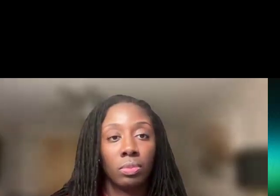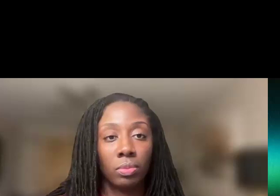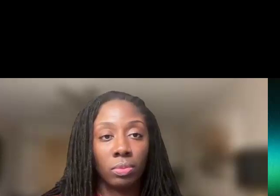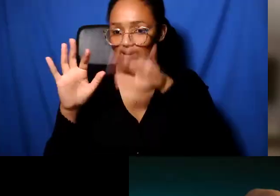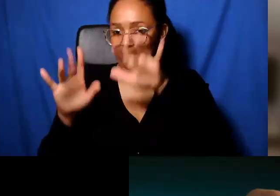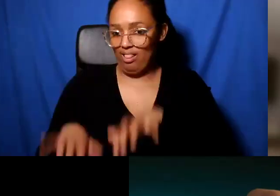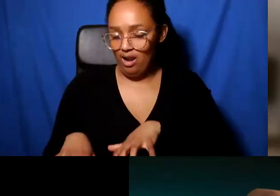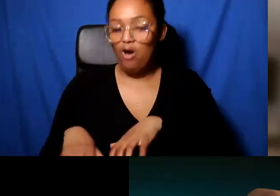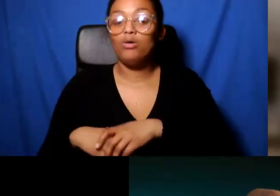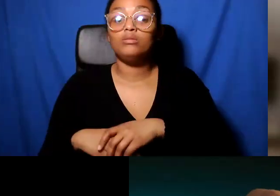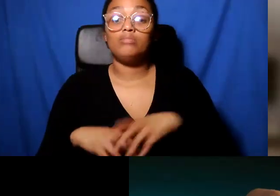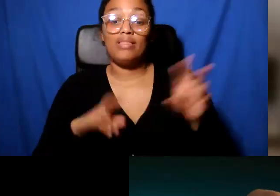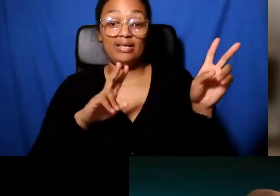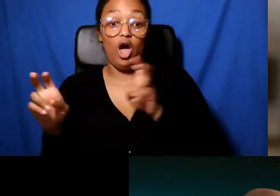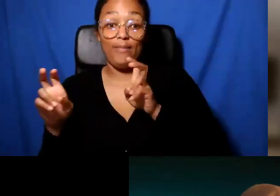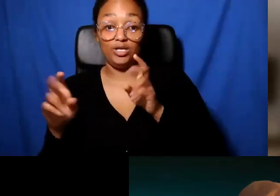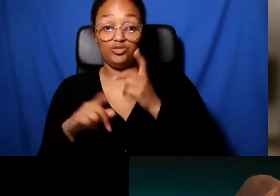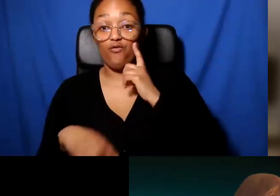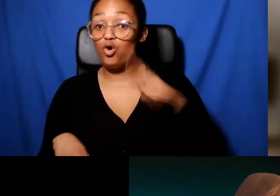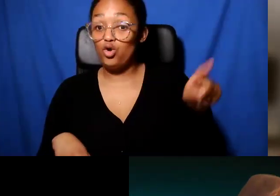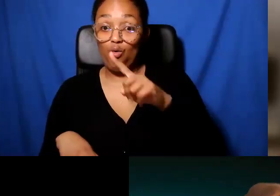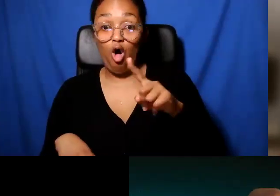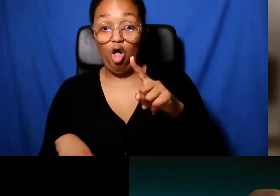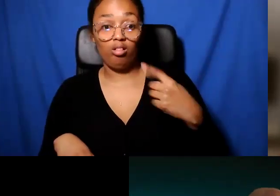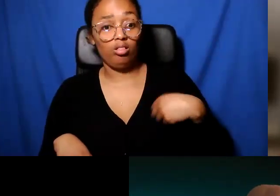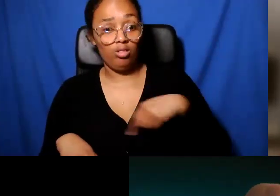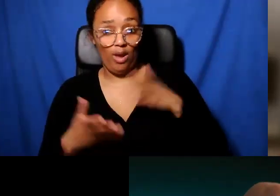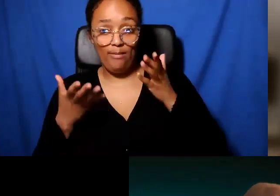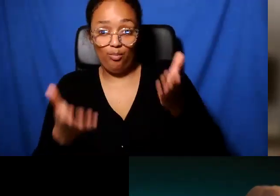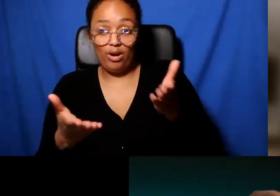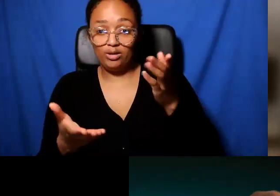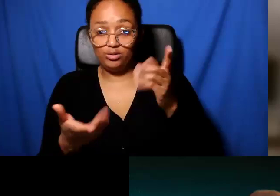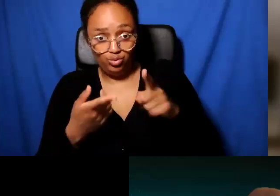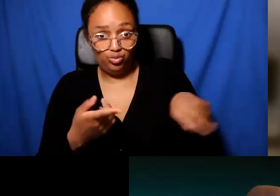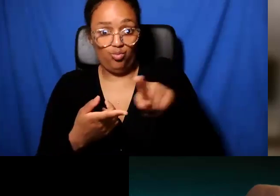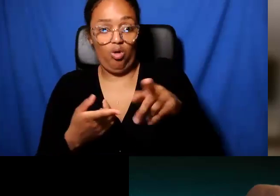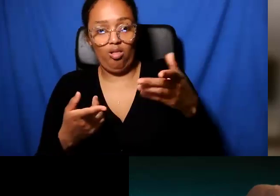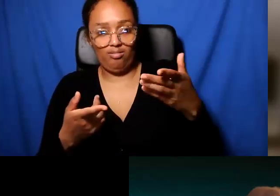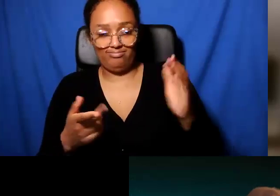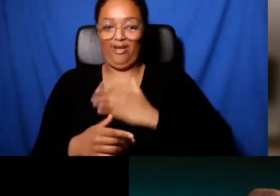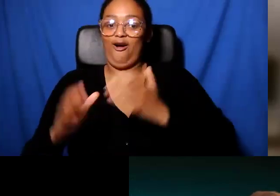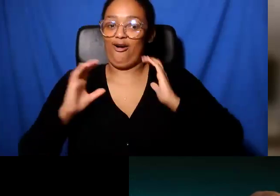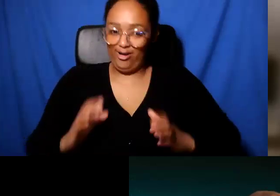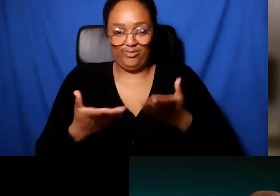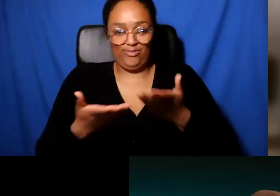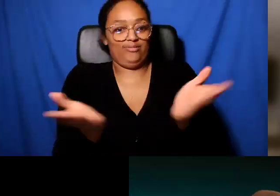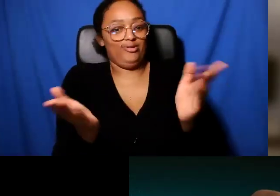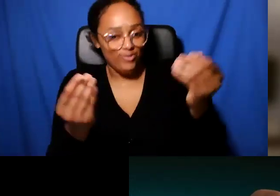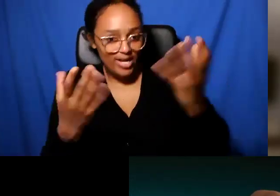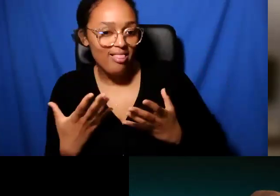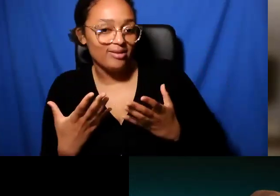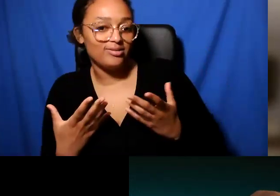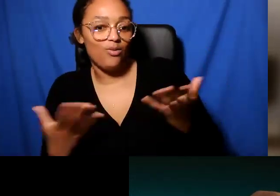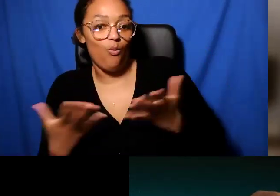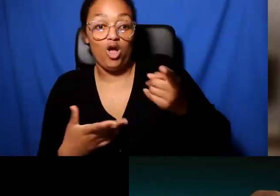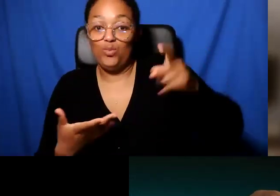we bring are because you are our customer. You are telling us, just like Coco has said, what you need,